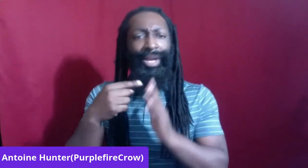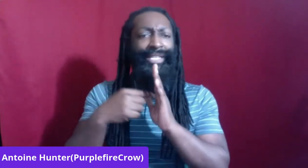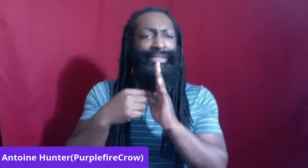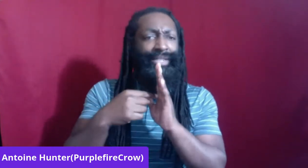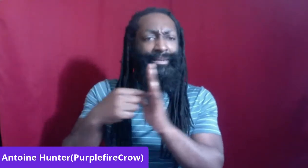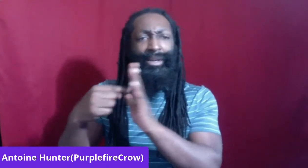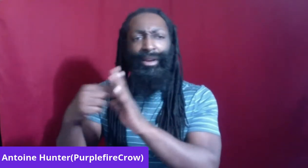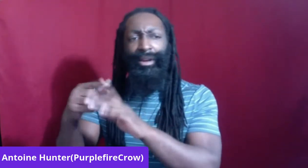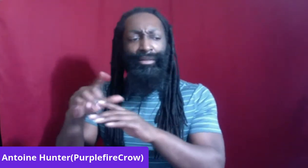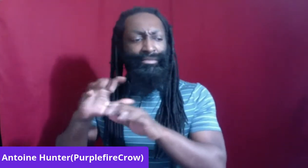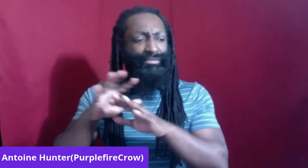exhibit.